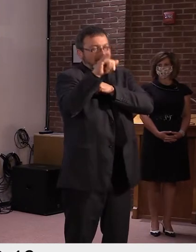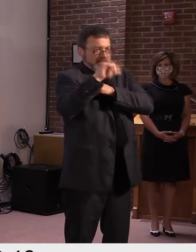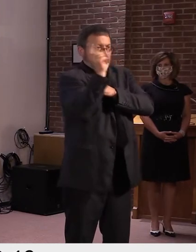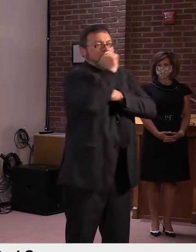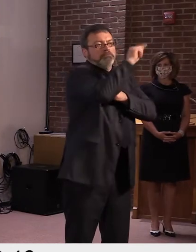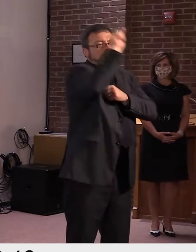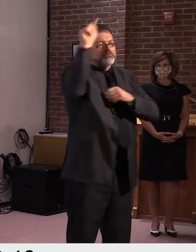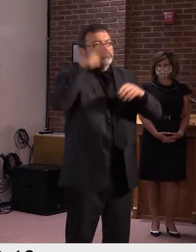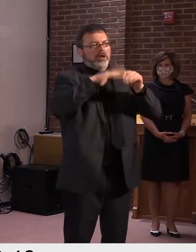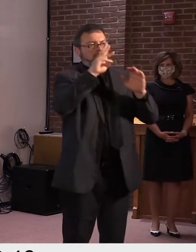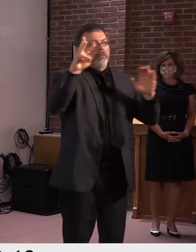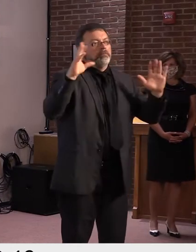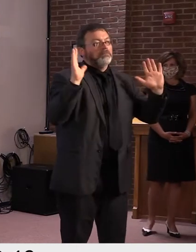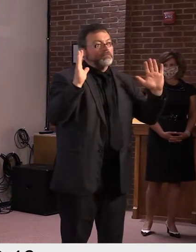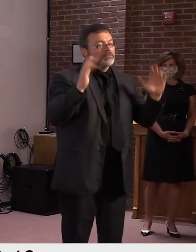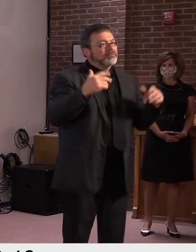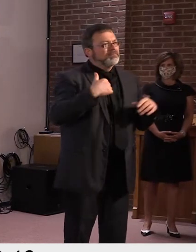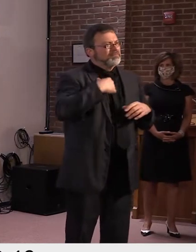help,